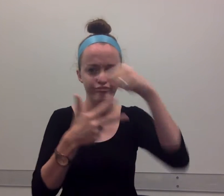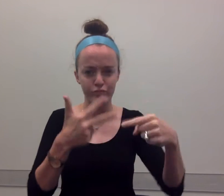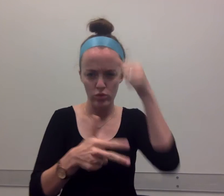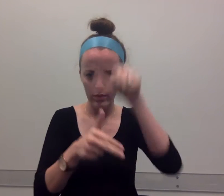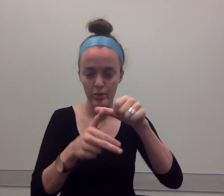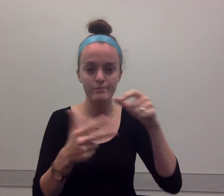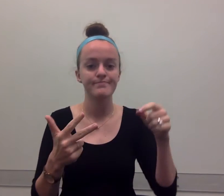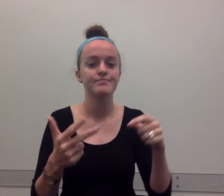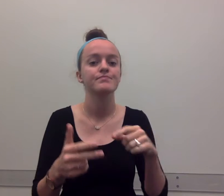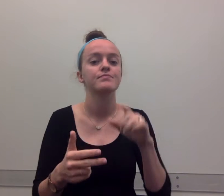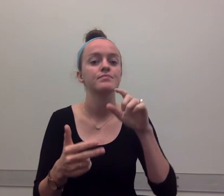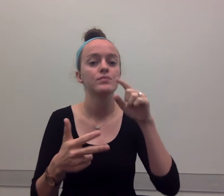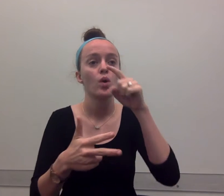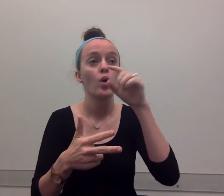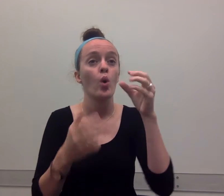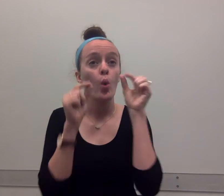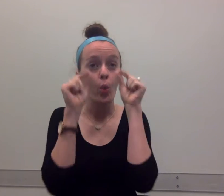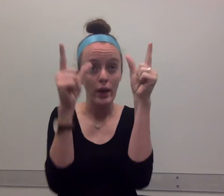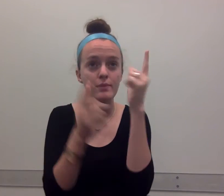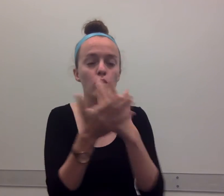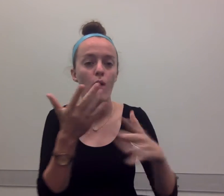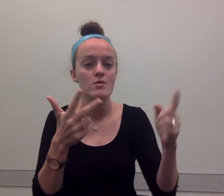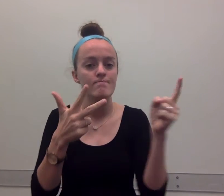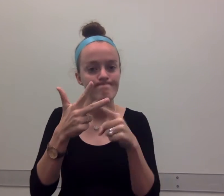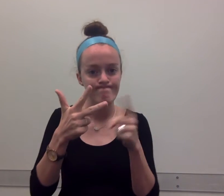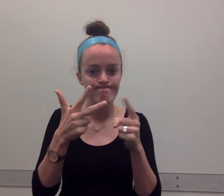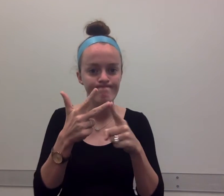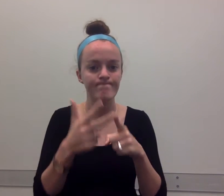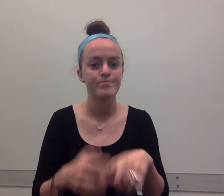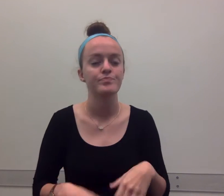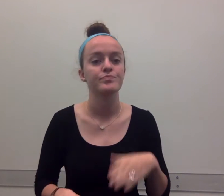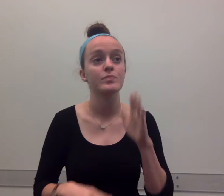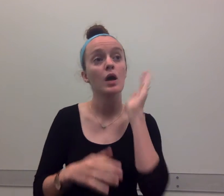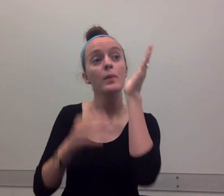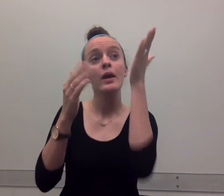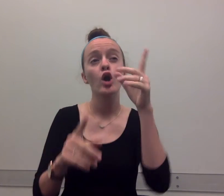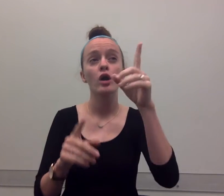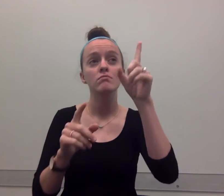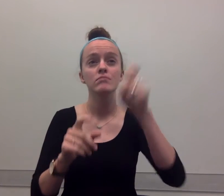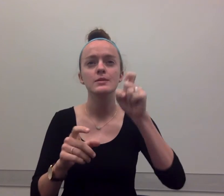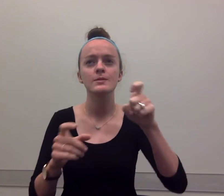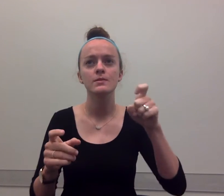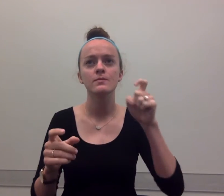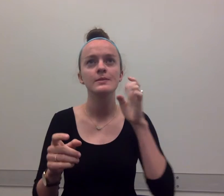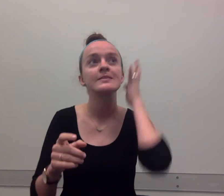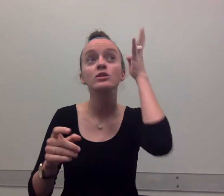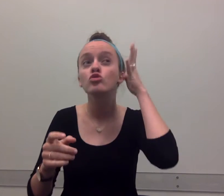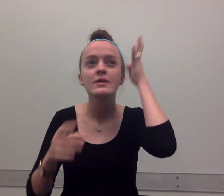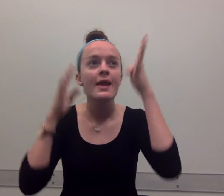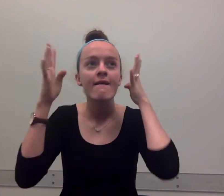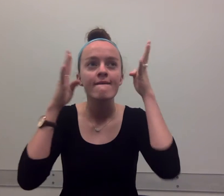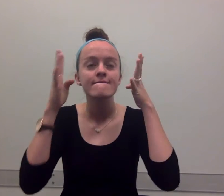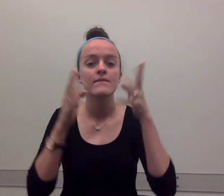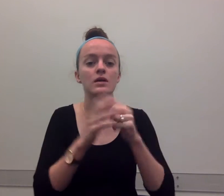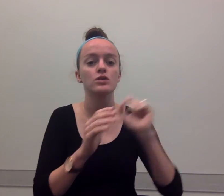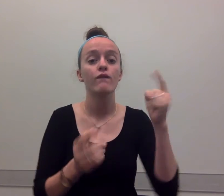the ability for the speaker to be creative. It's the first words out of the speaker's mouth, and it's intended to capture